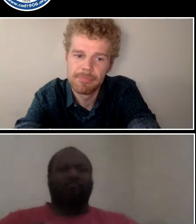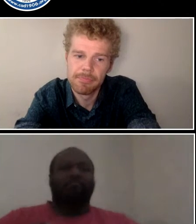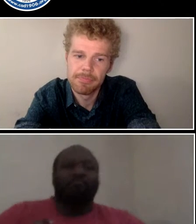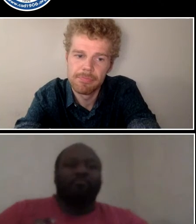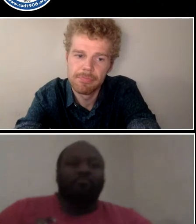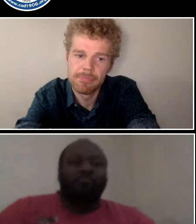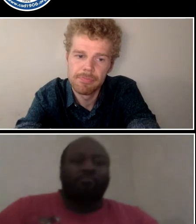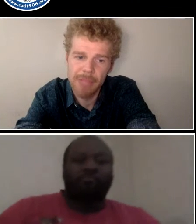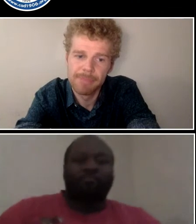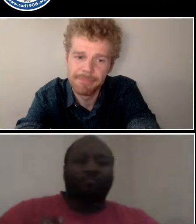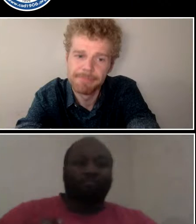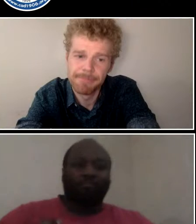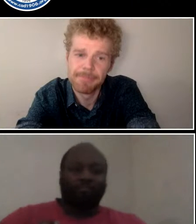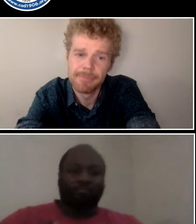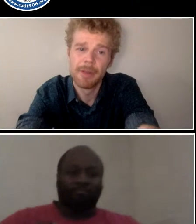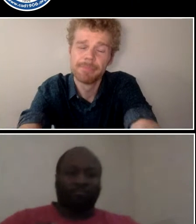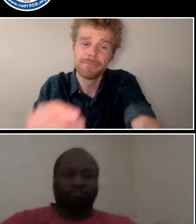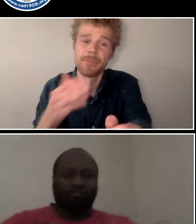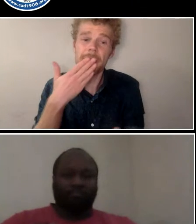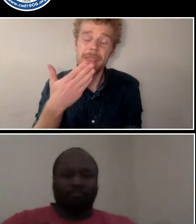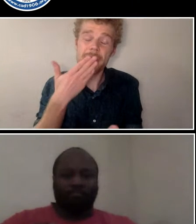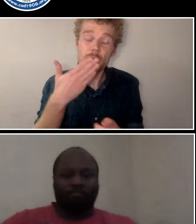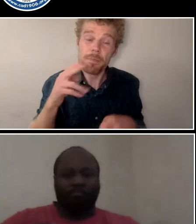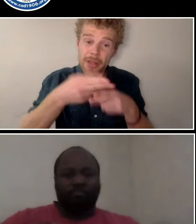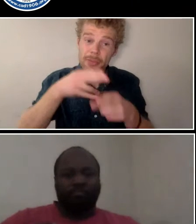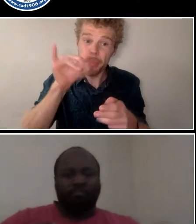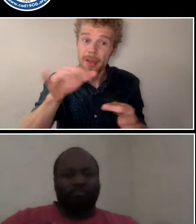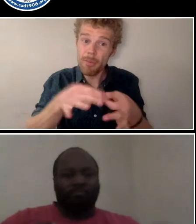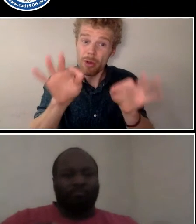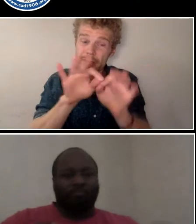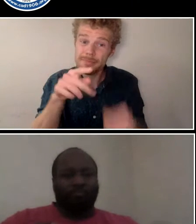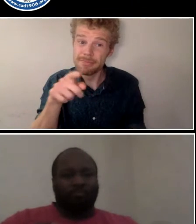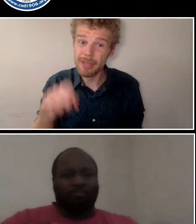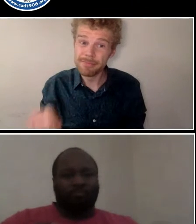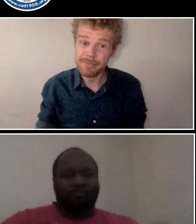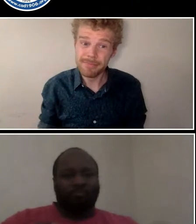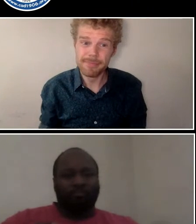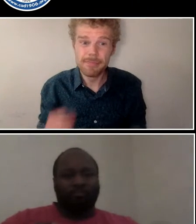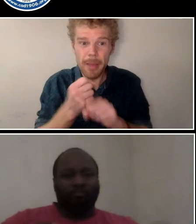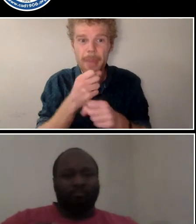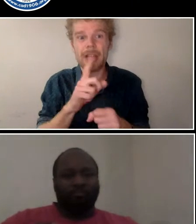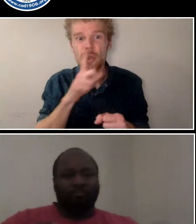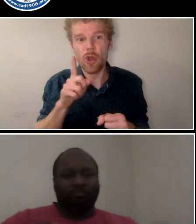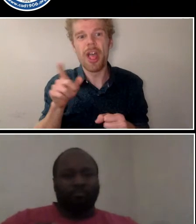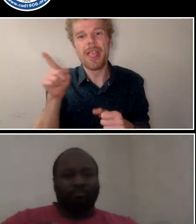If the signature is not a valid one, then it doesn't count.